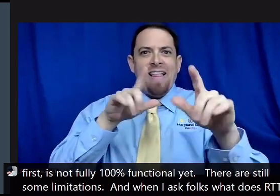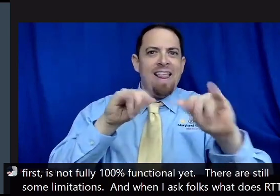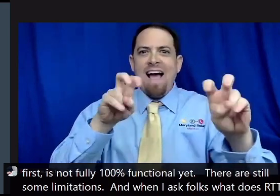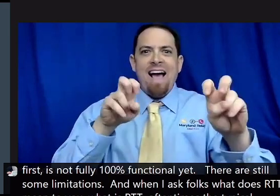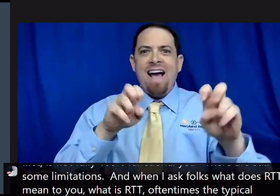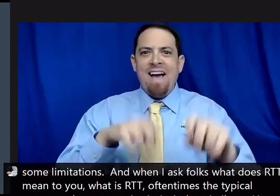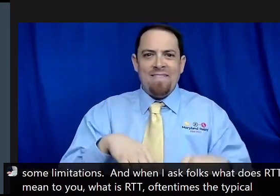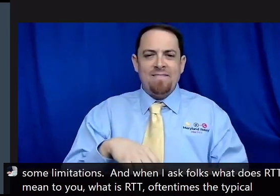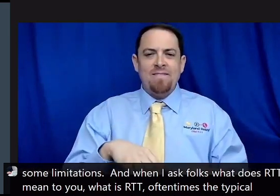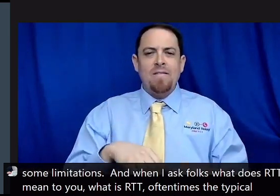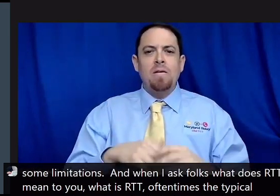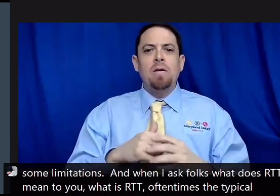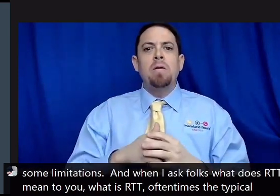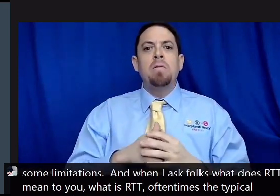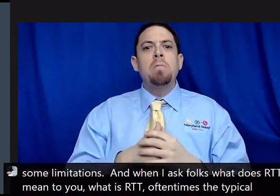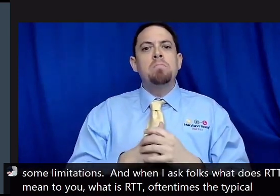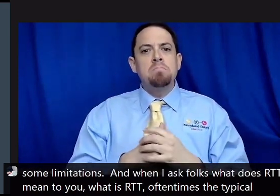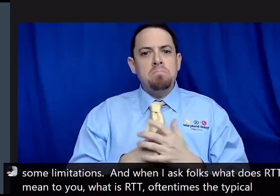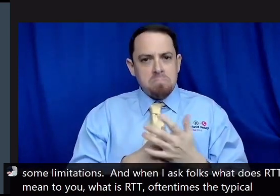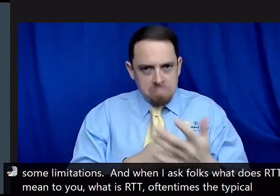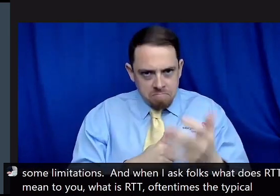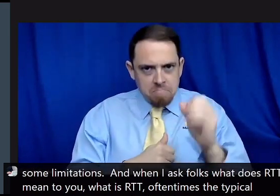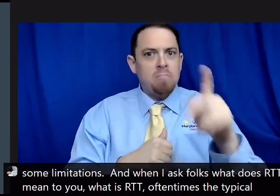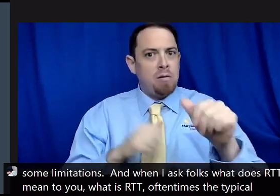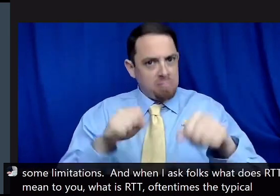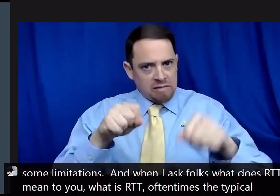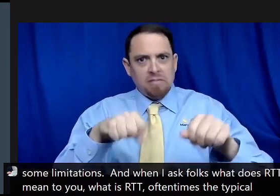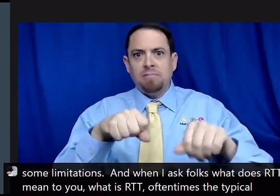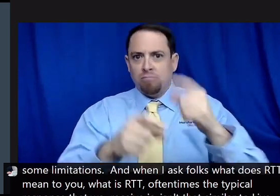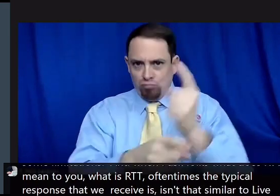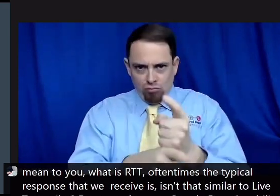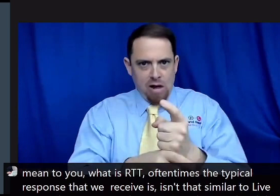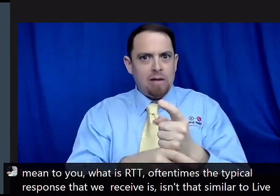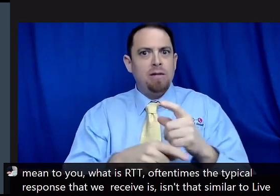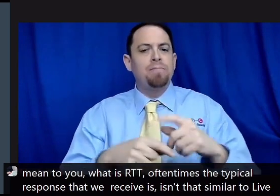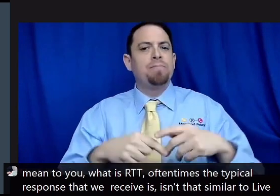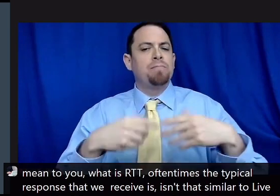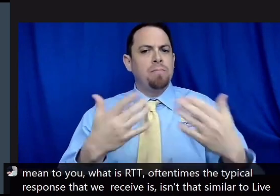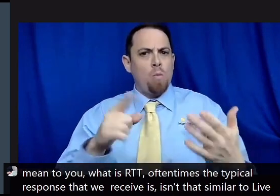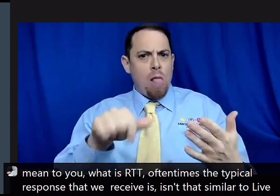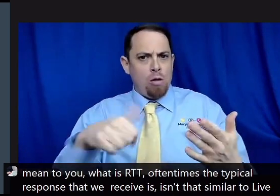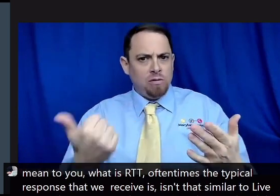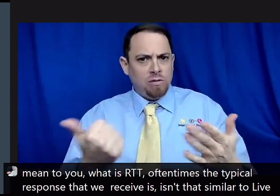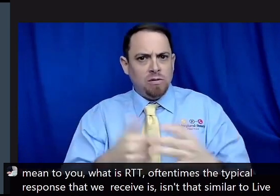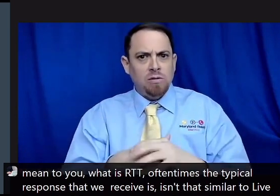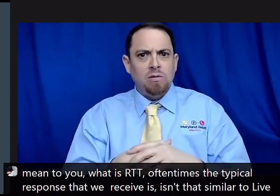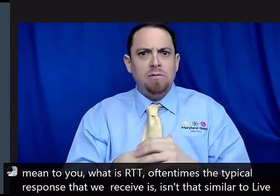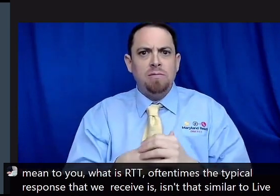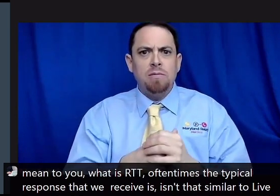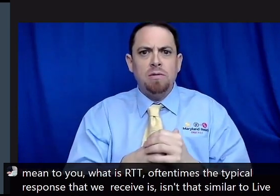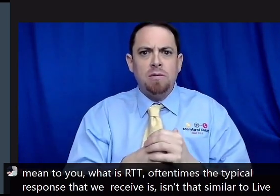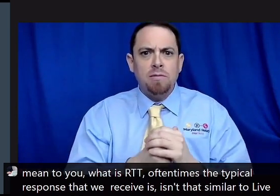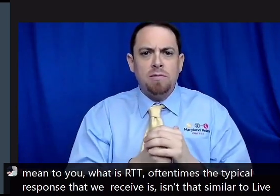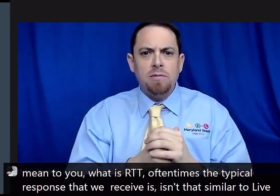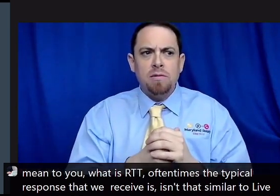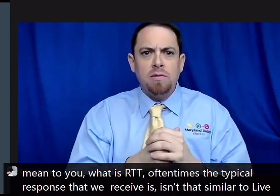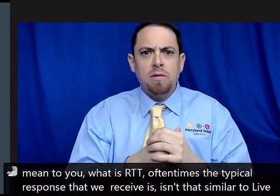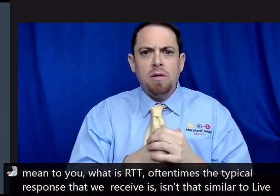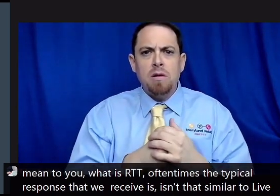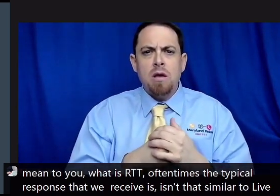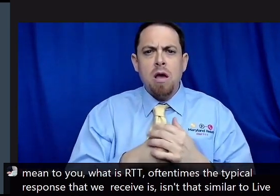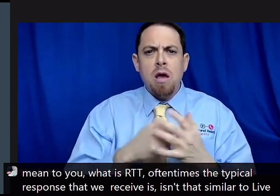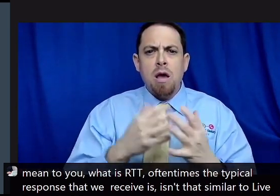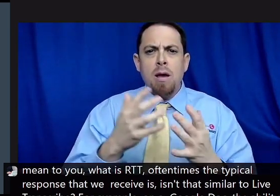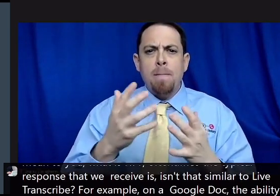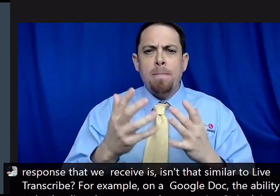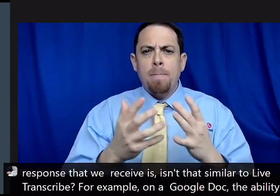on a Google Doc, the ability to both edit a document at the same time. And in a sense, yes, but